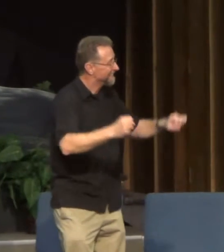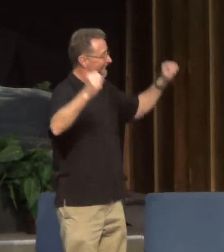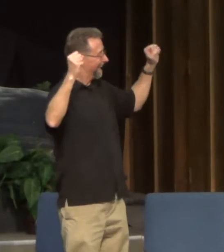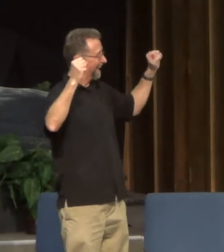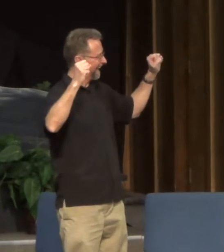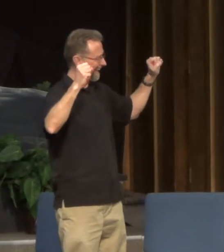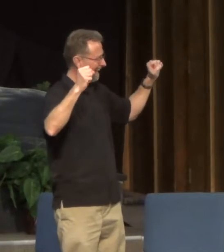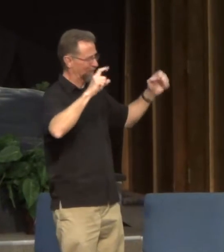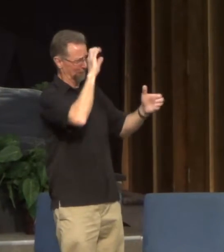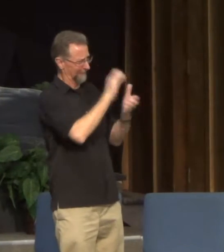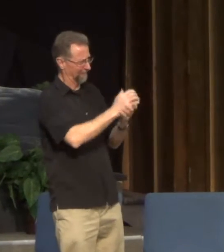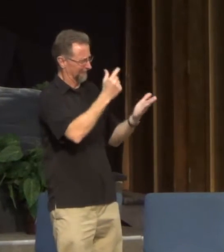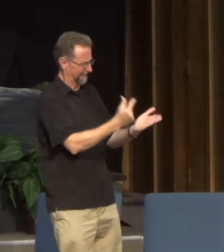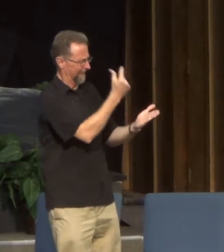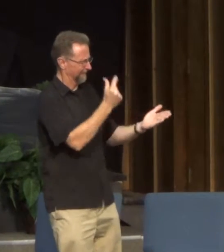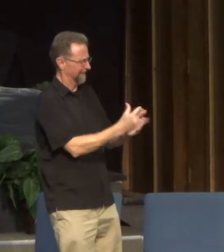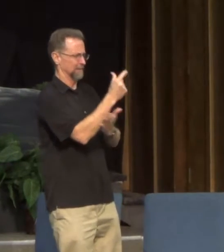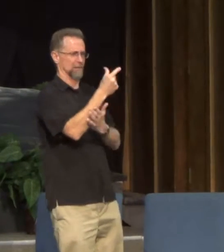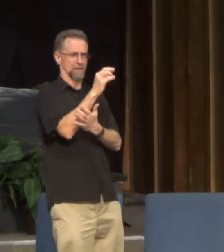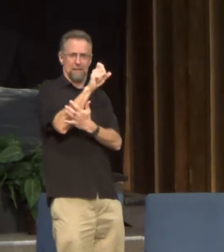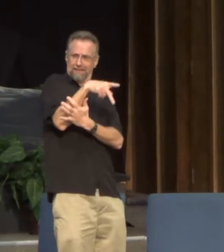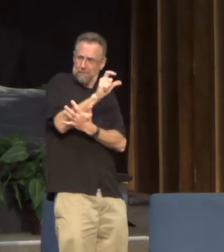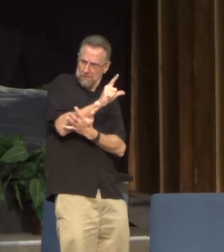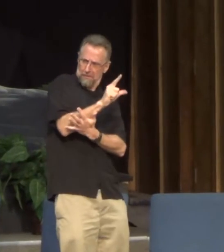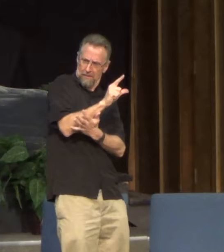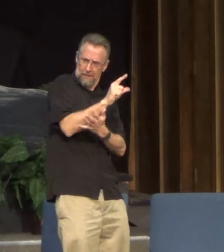If you're saved, you believe the gospel,